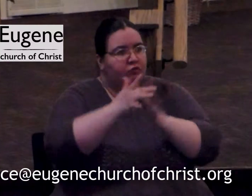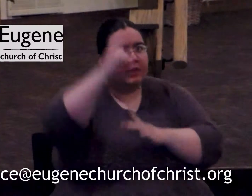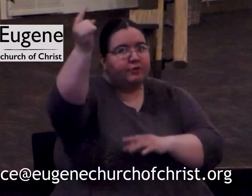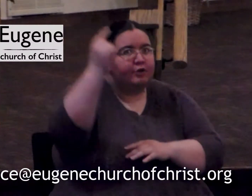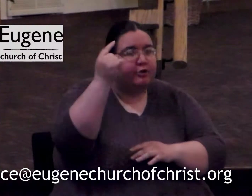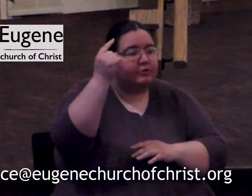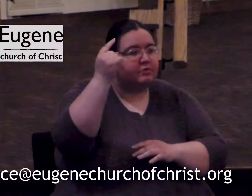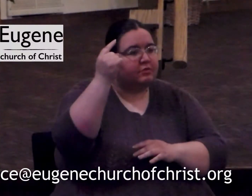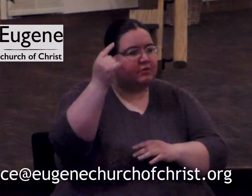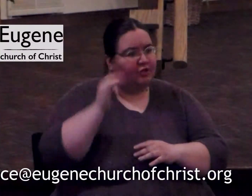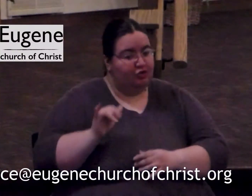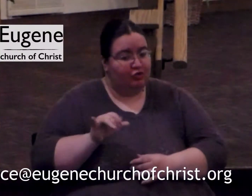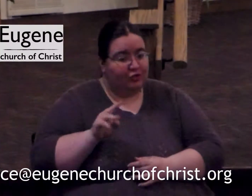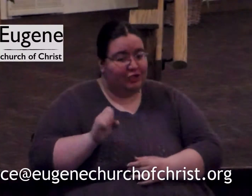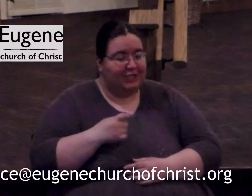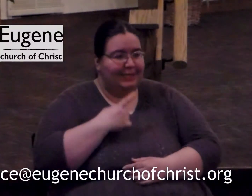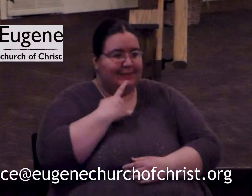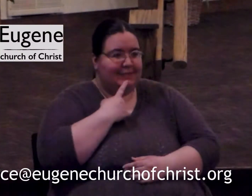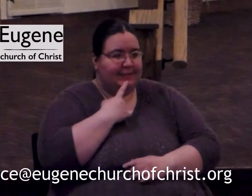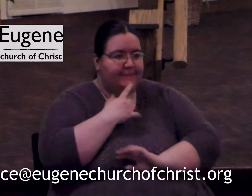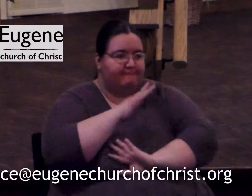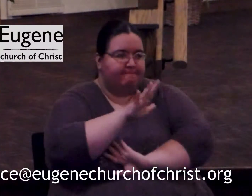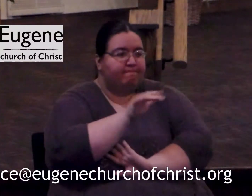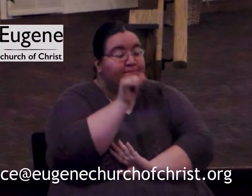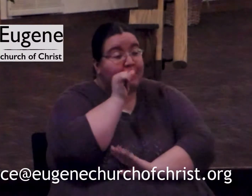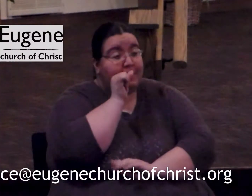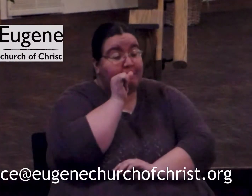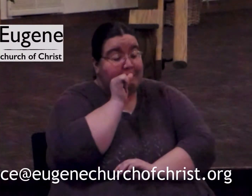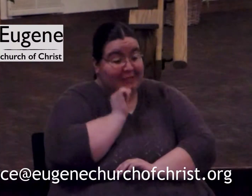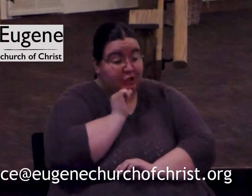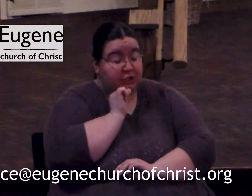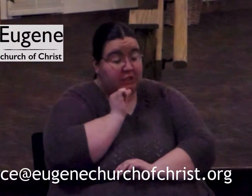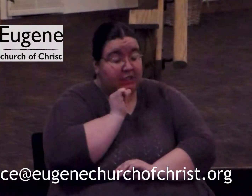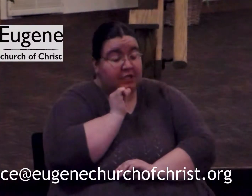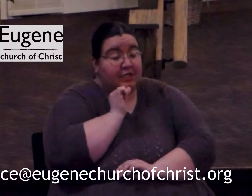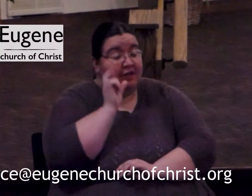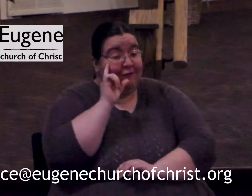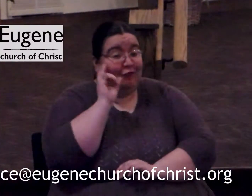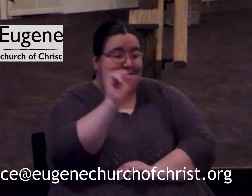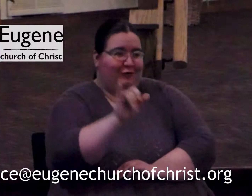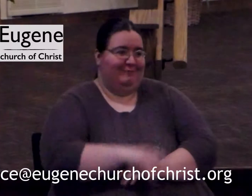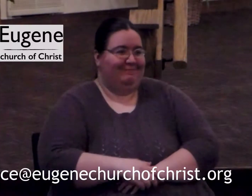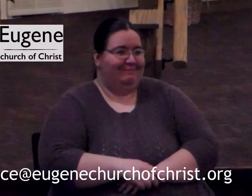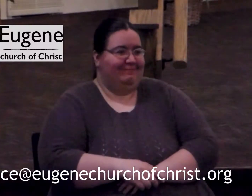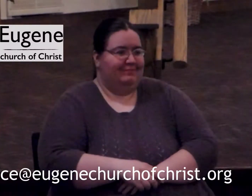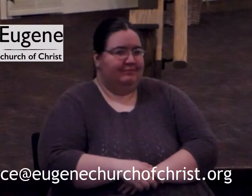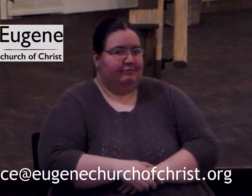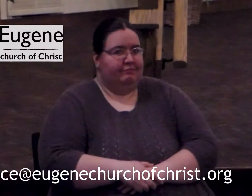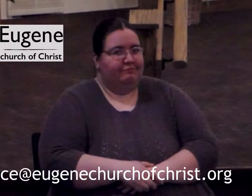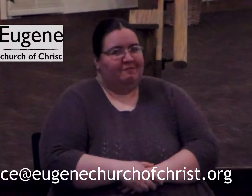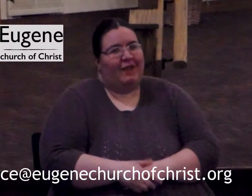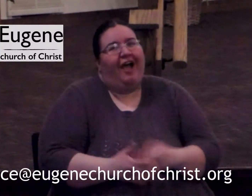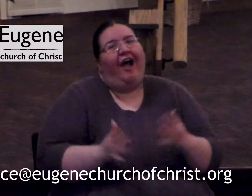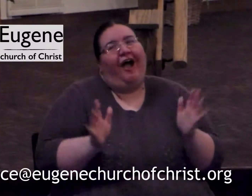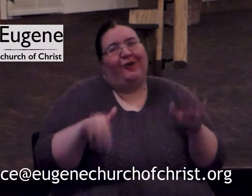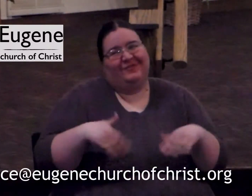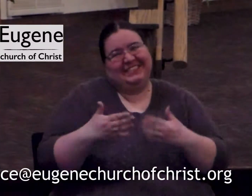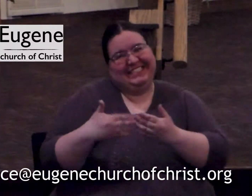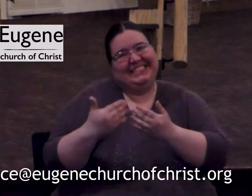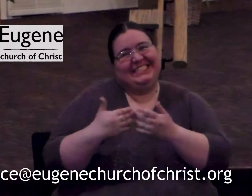be patient forever. Well, that sounds easy enough, James. I'd like to be